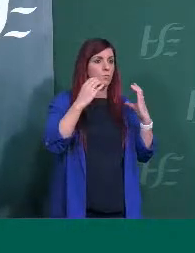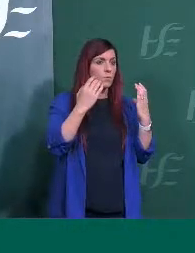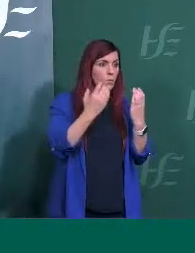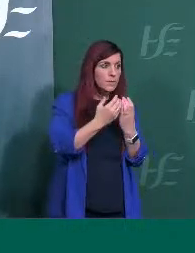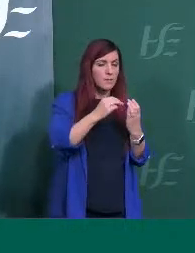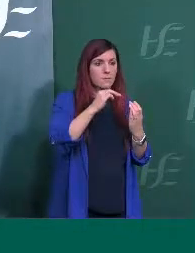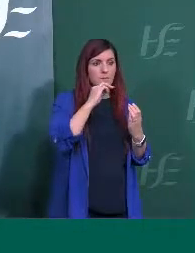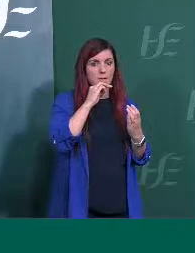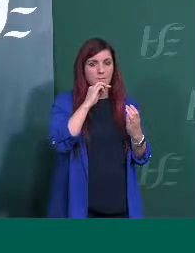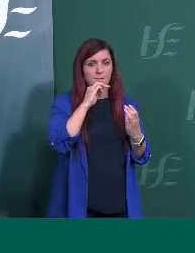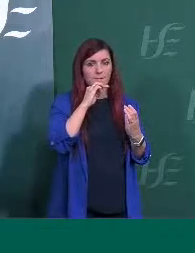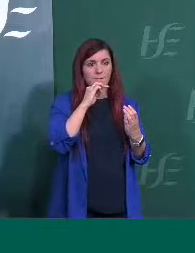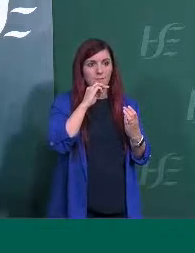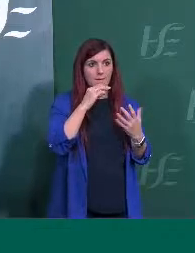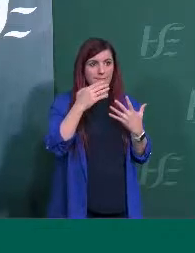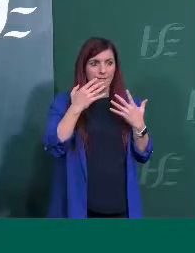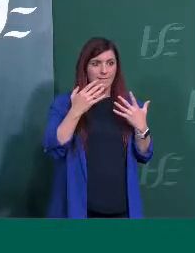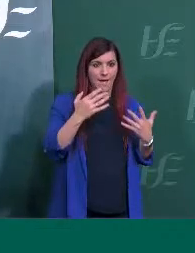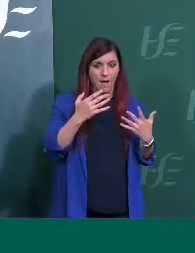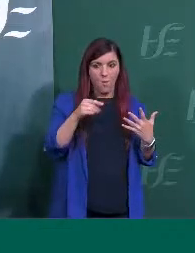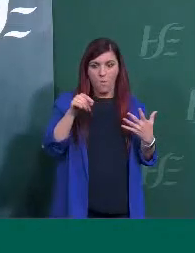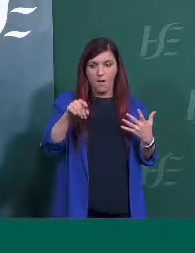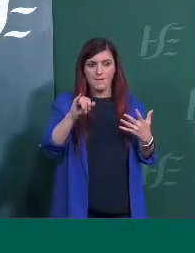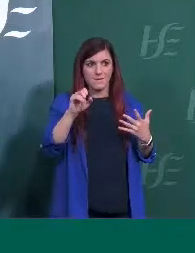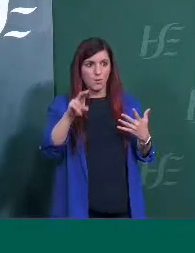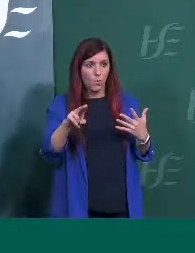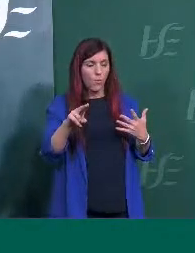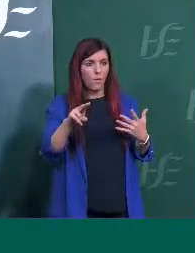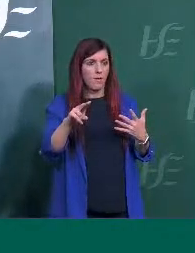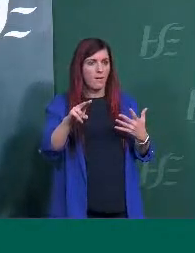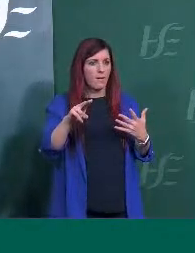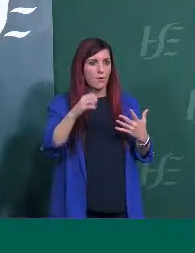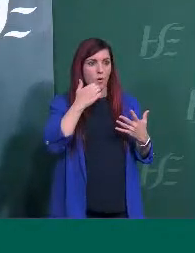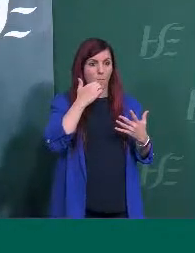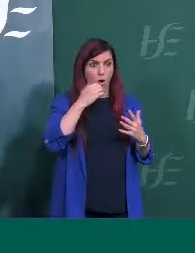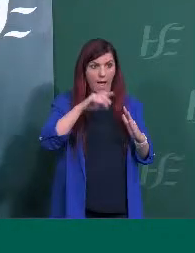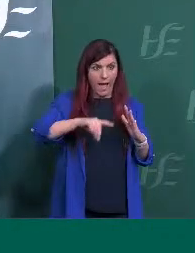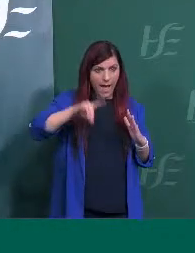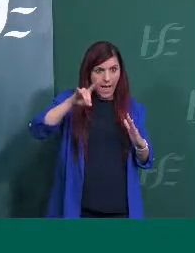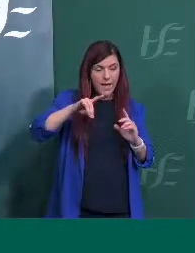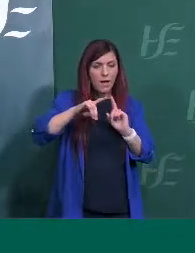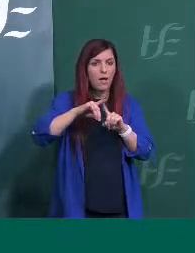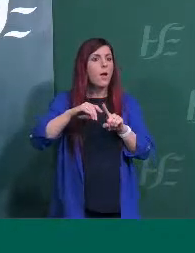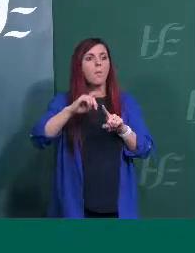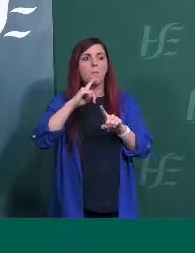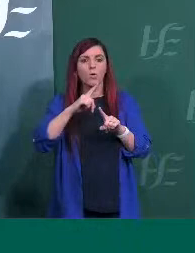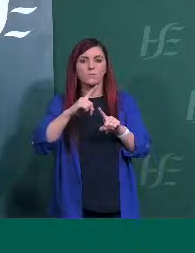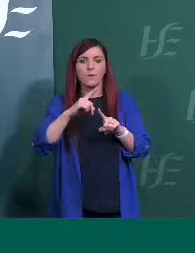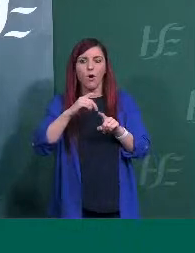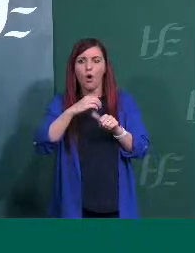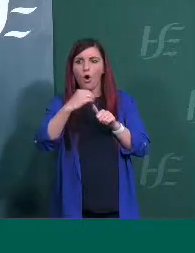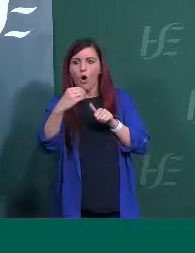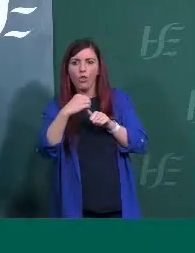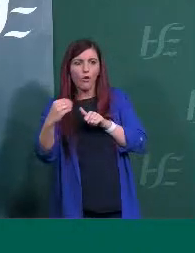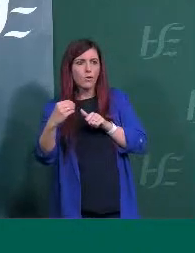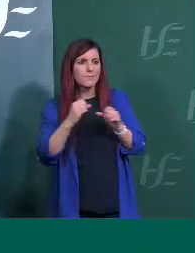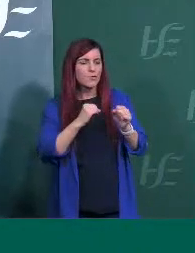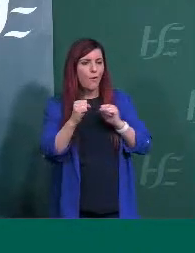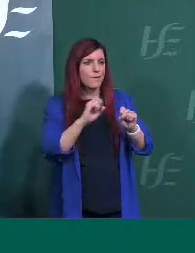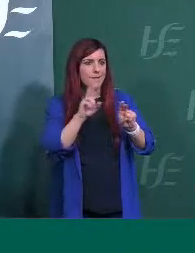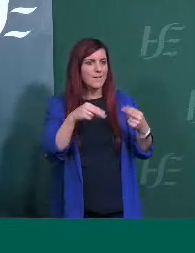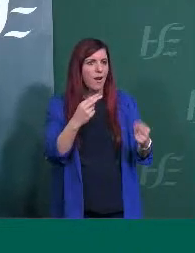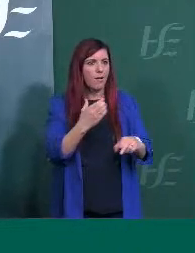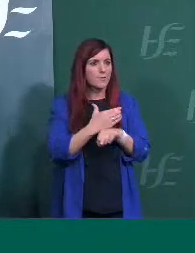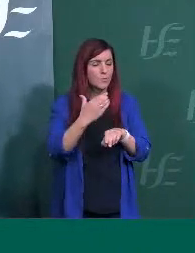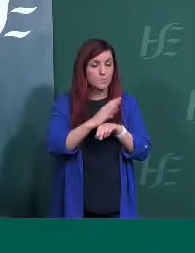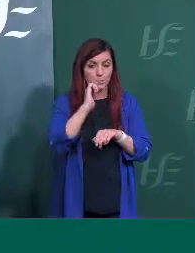other services dependent on ITU, that trauma is coming in, more trauma now that there's severe trauma now that society is reopened, more